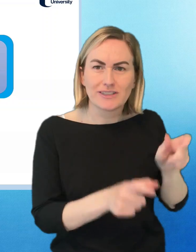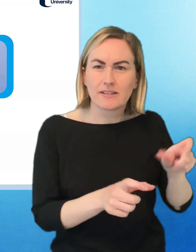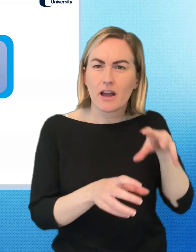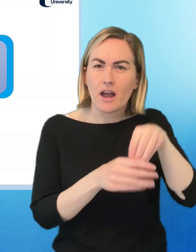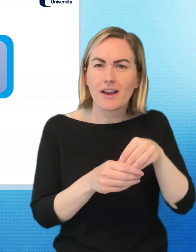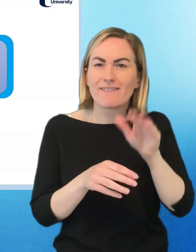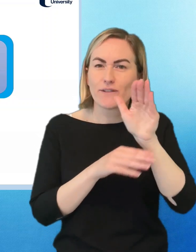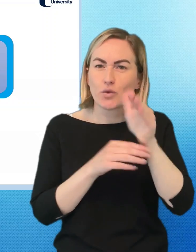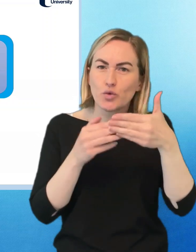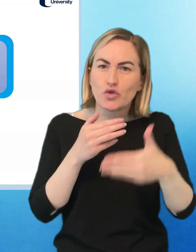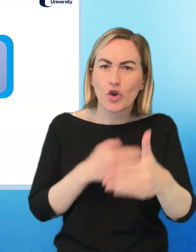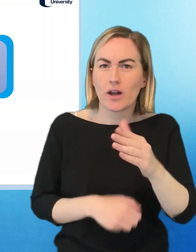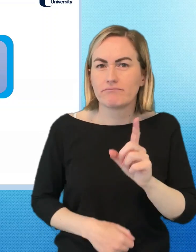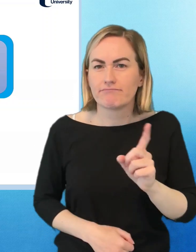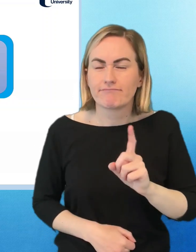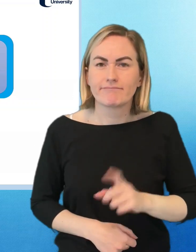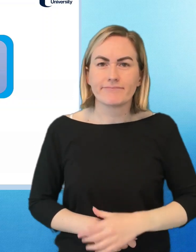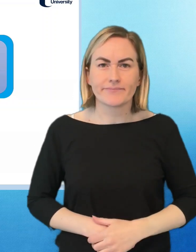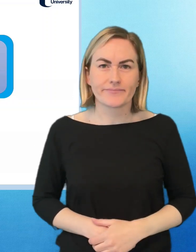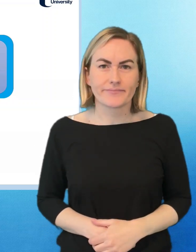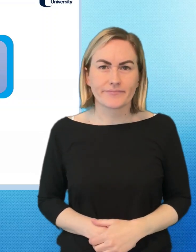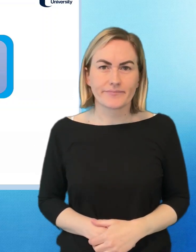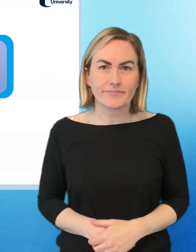skills that engineers need for the future.